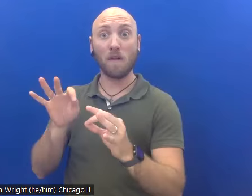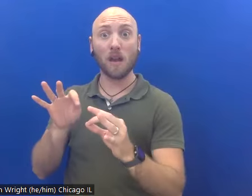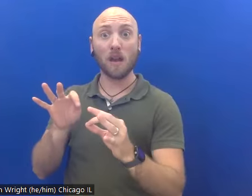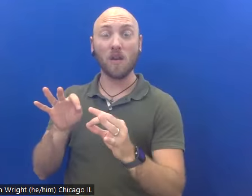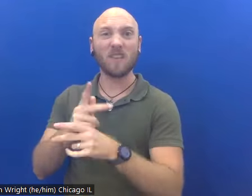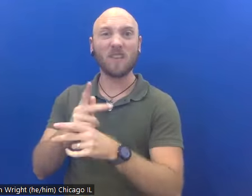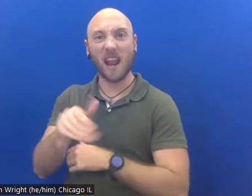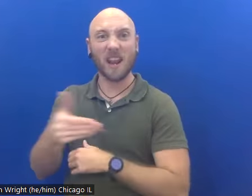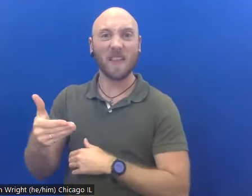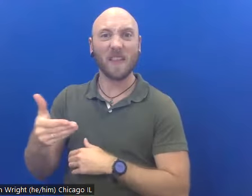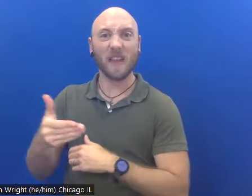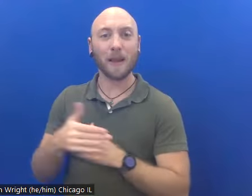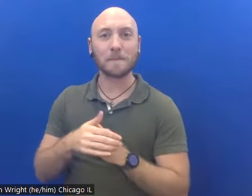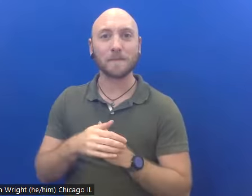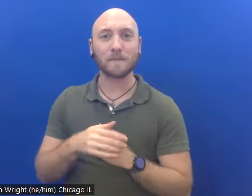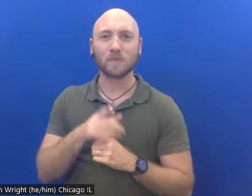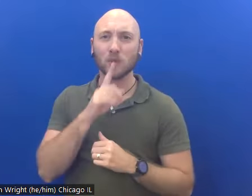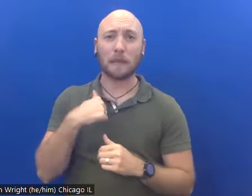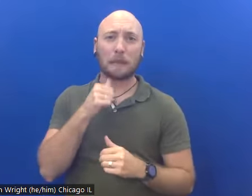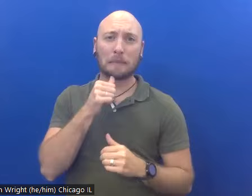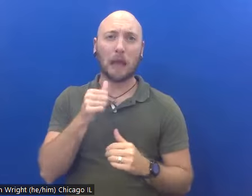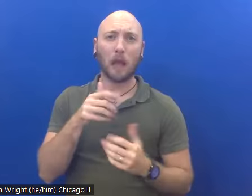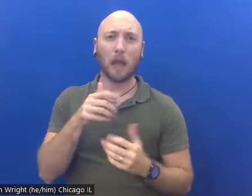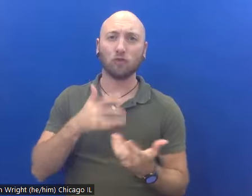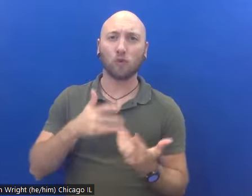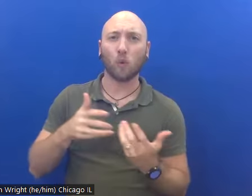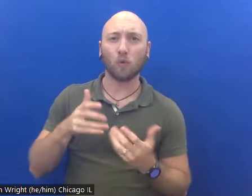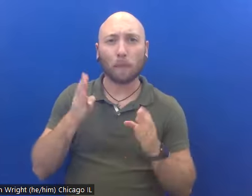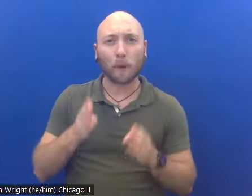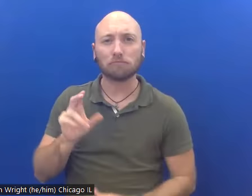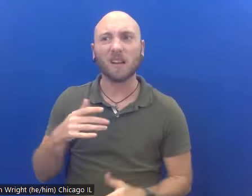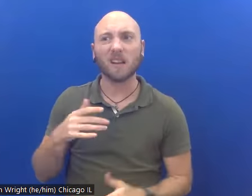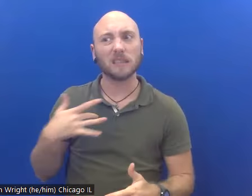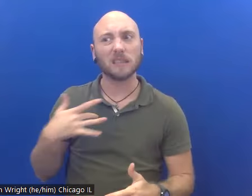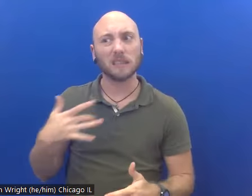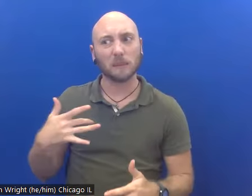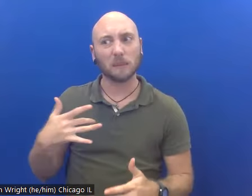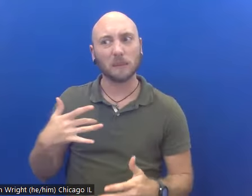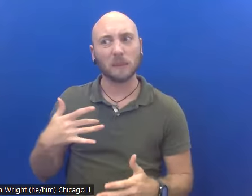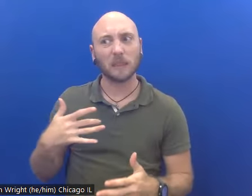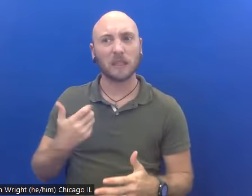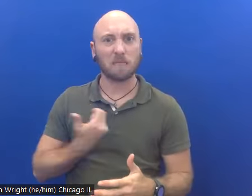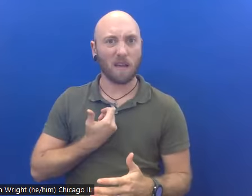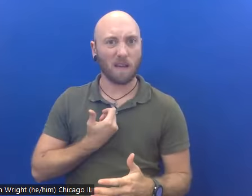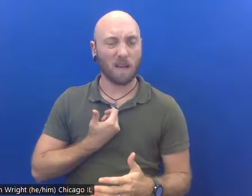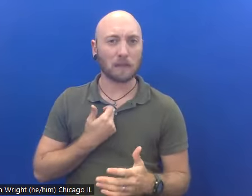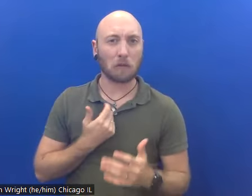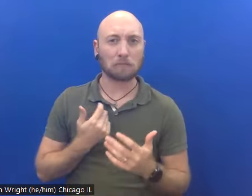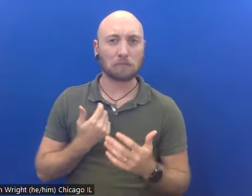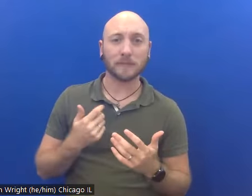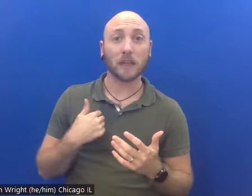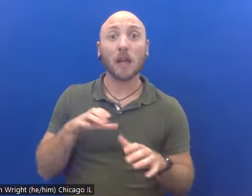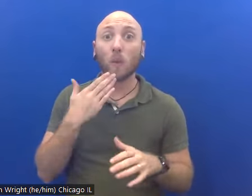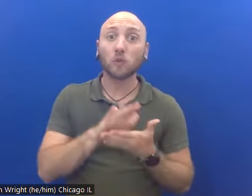I wasn't very social growing up. I kept to myself mostly. I did well in school, did well in sports, didn't do well with people. I was scared of